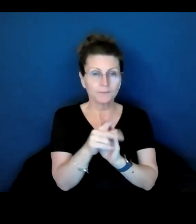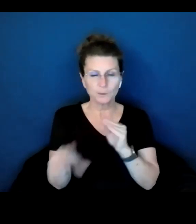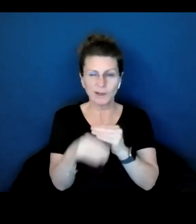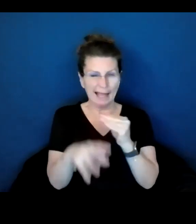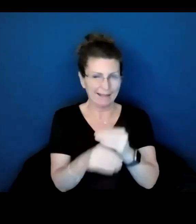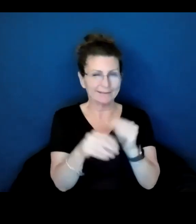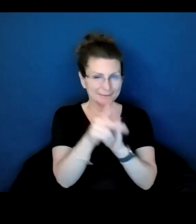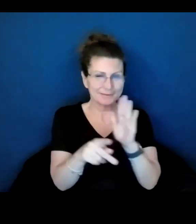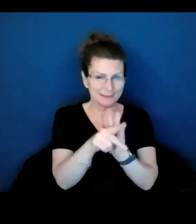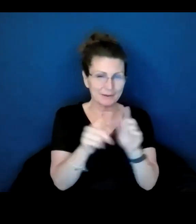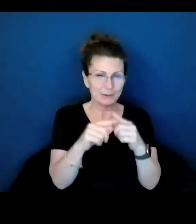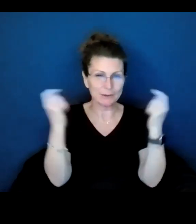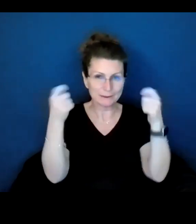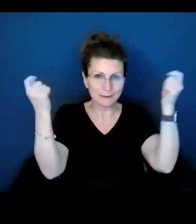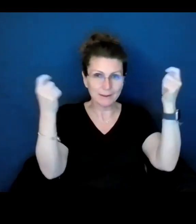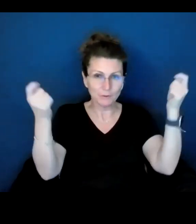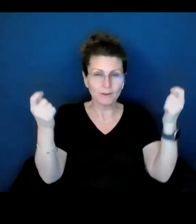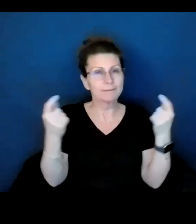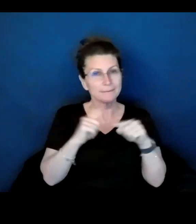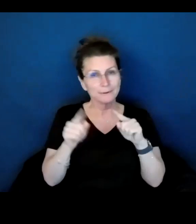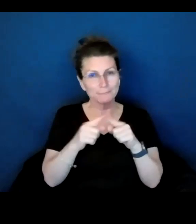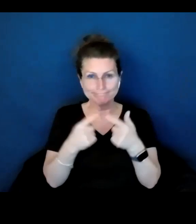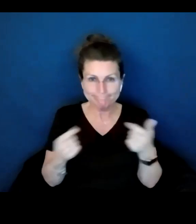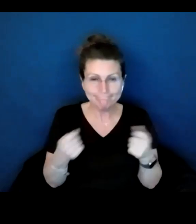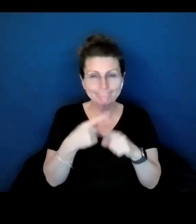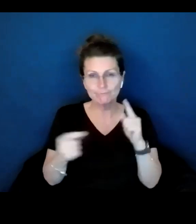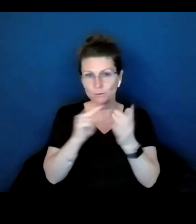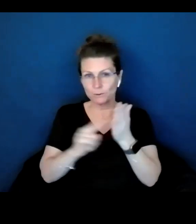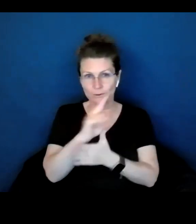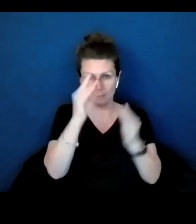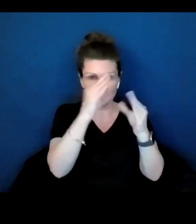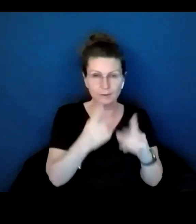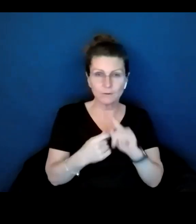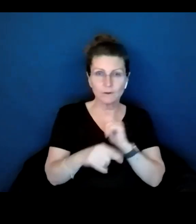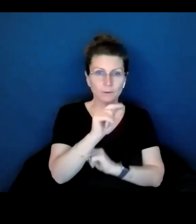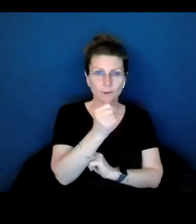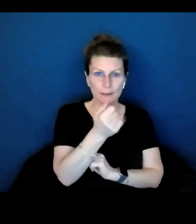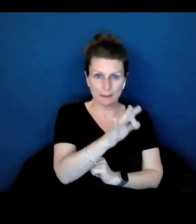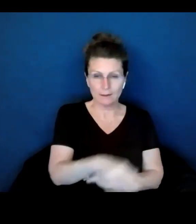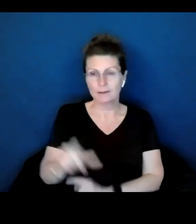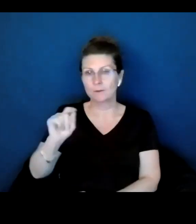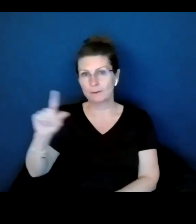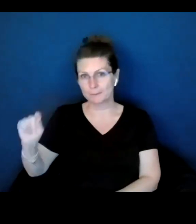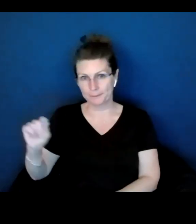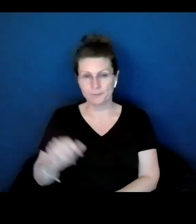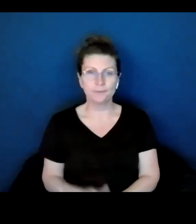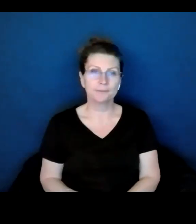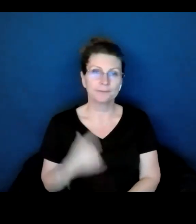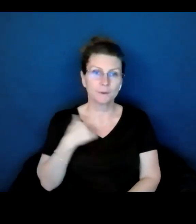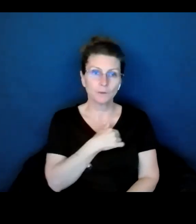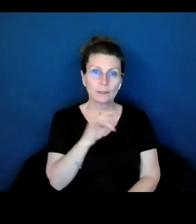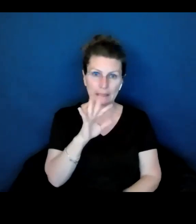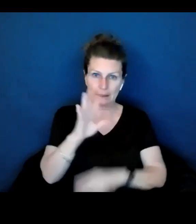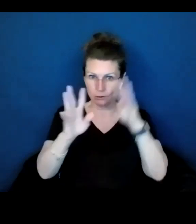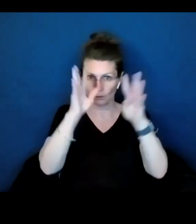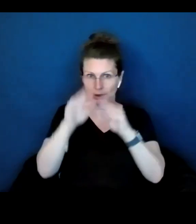videos to celebrate the achievements of York University professors from both 2019 and 2020. So we have created 4